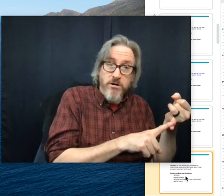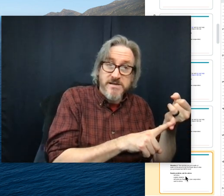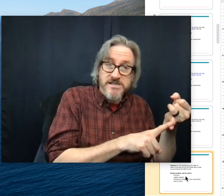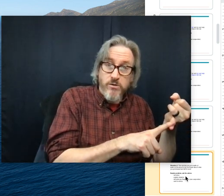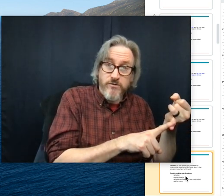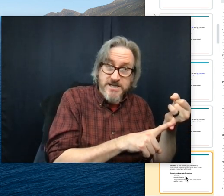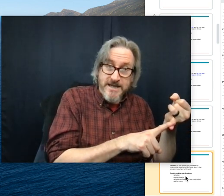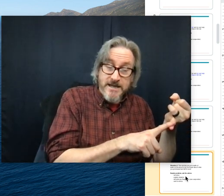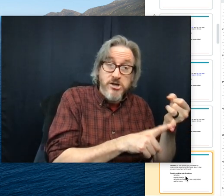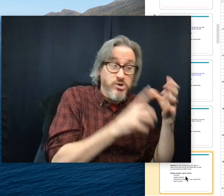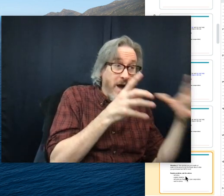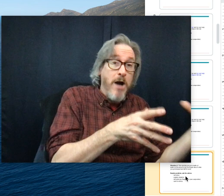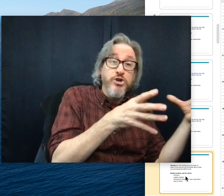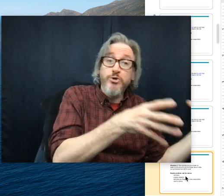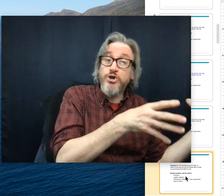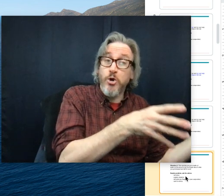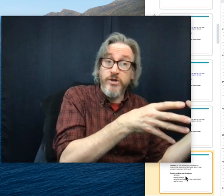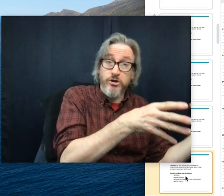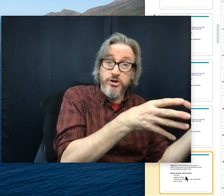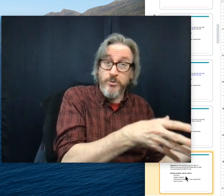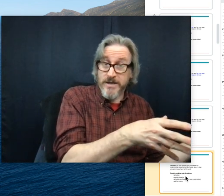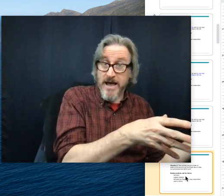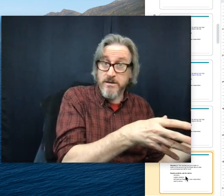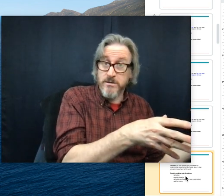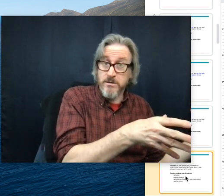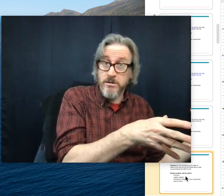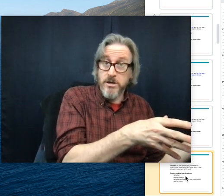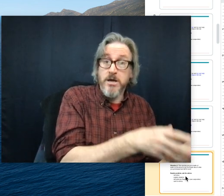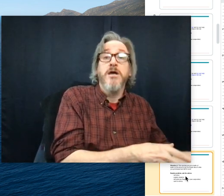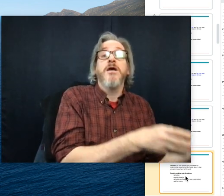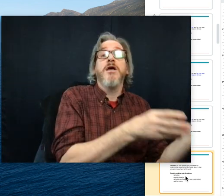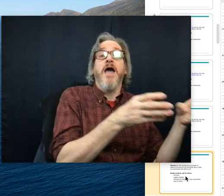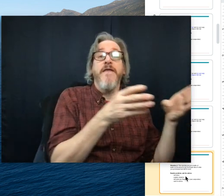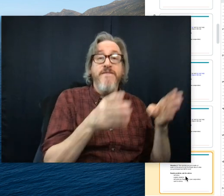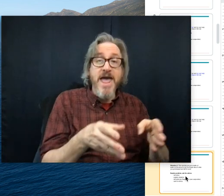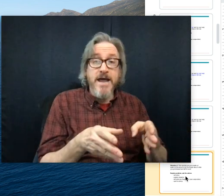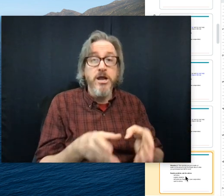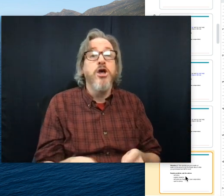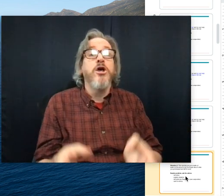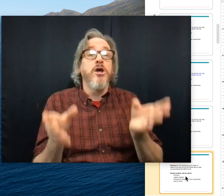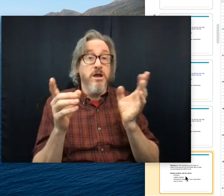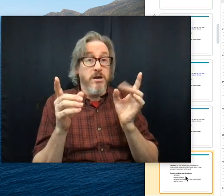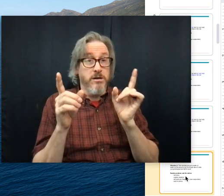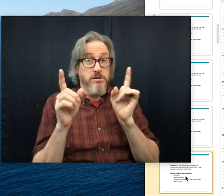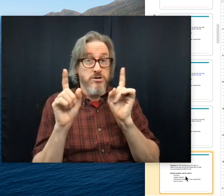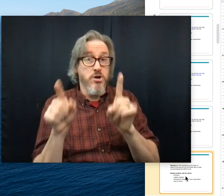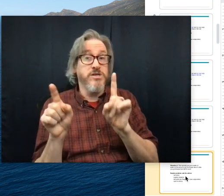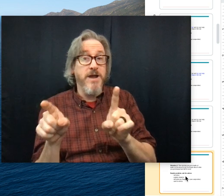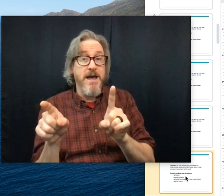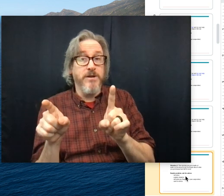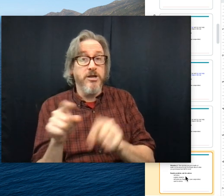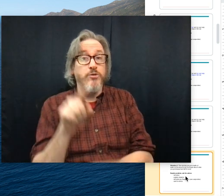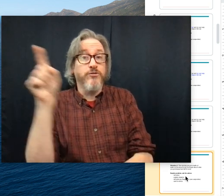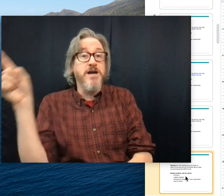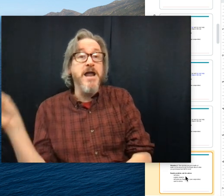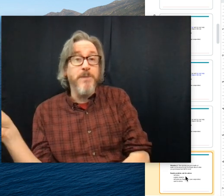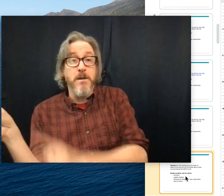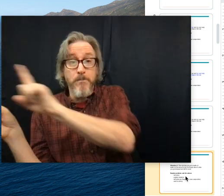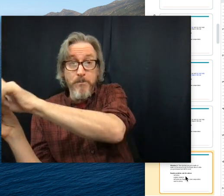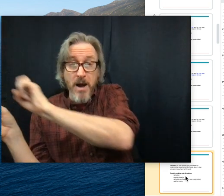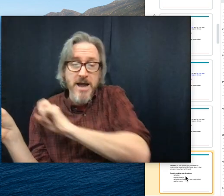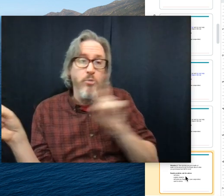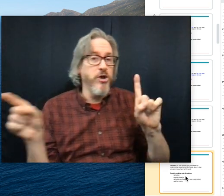of water on the stove for tea. So how would you show that you're doing that? And then notice what happened. You